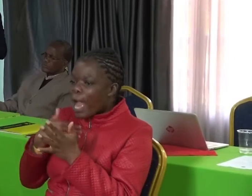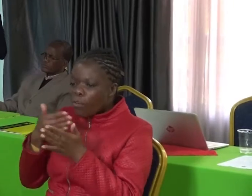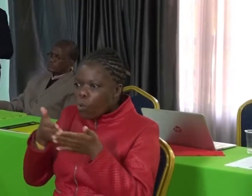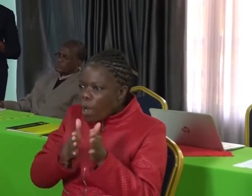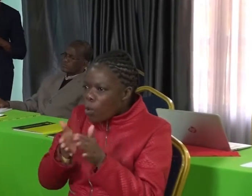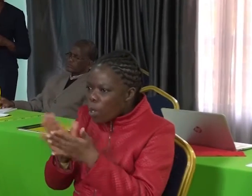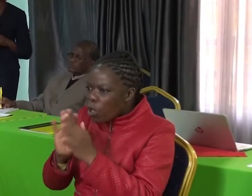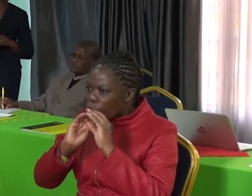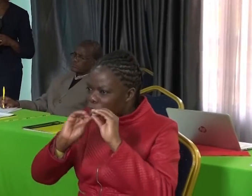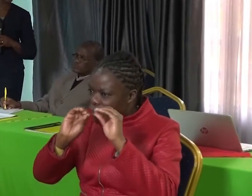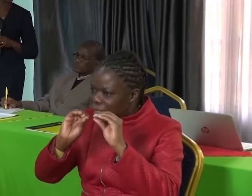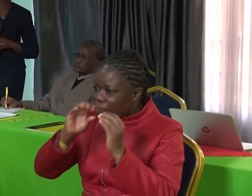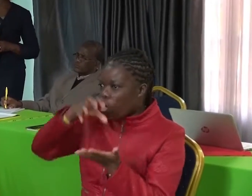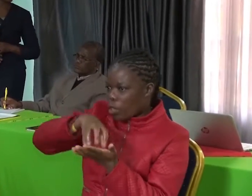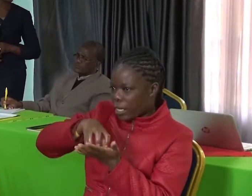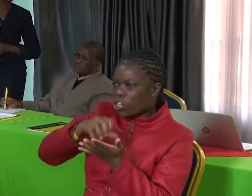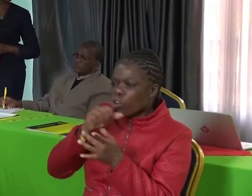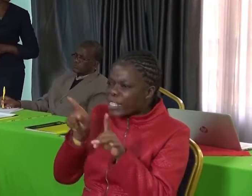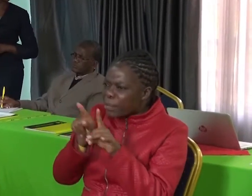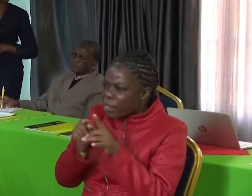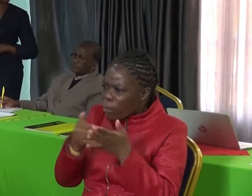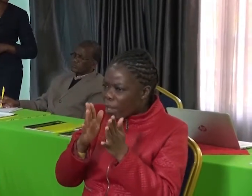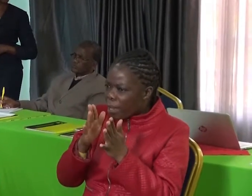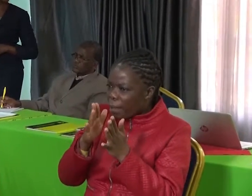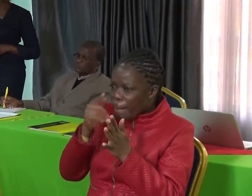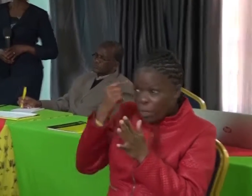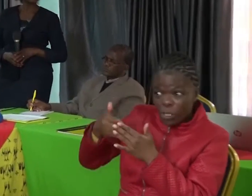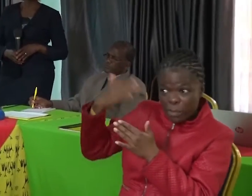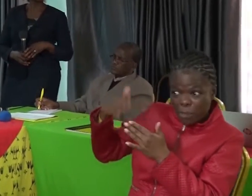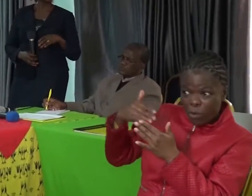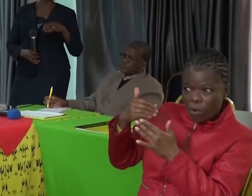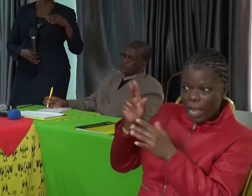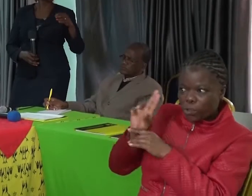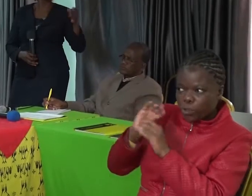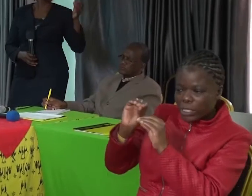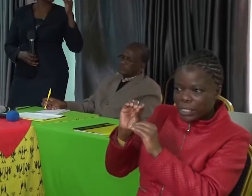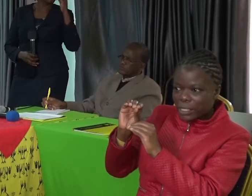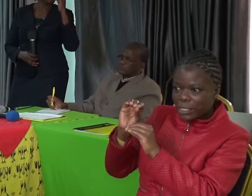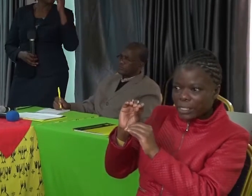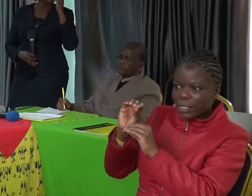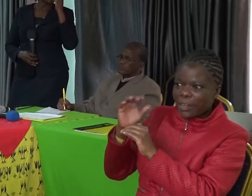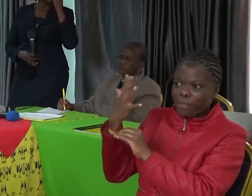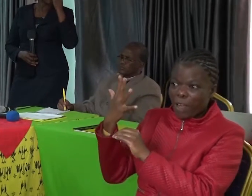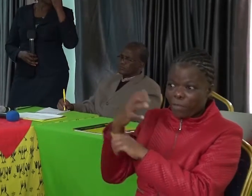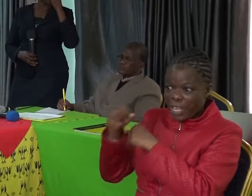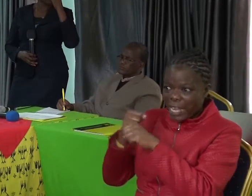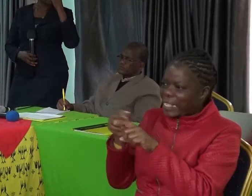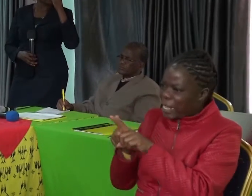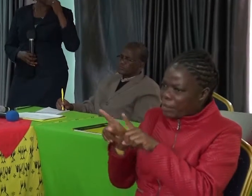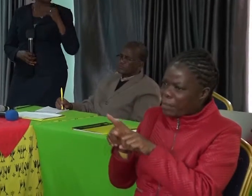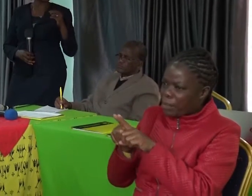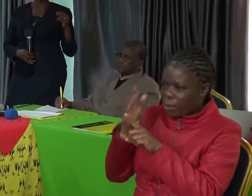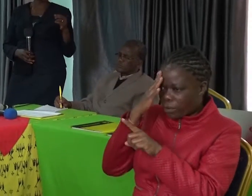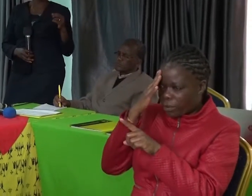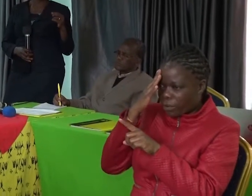content was familiar to me. I have to think of something alternative, so that it's not the same routine. Thank God the students